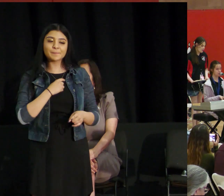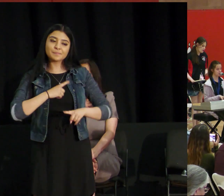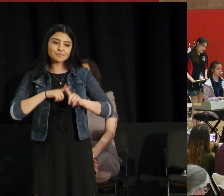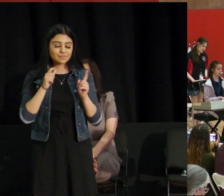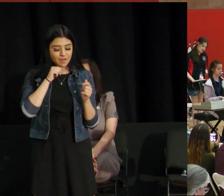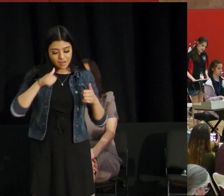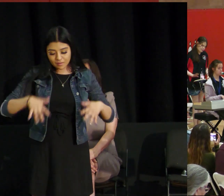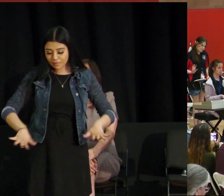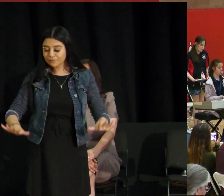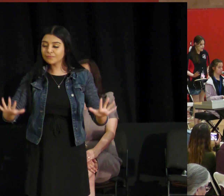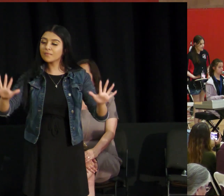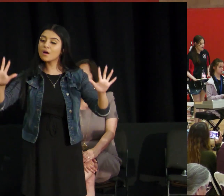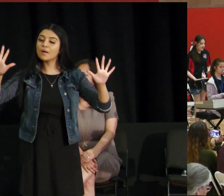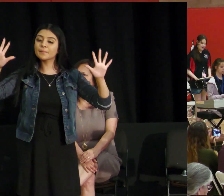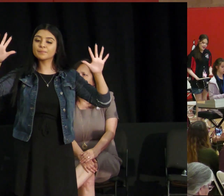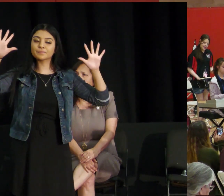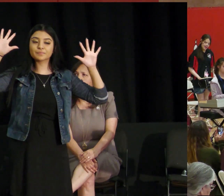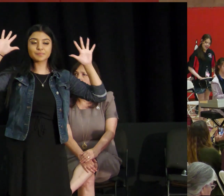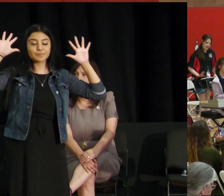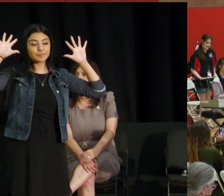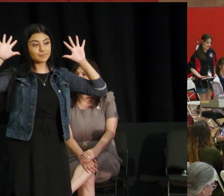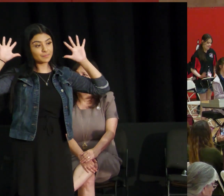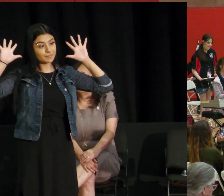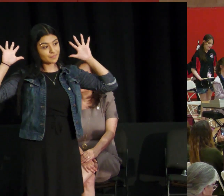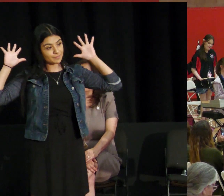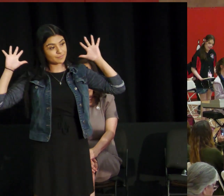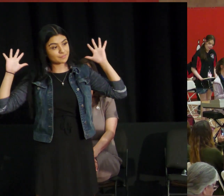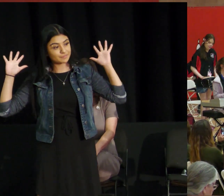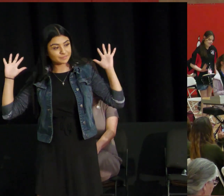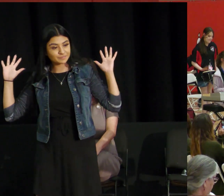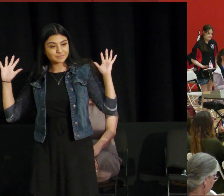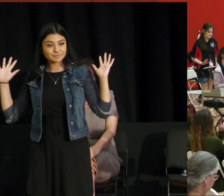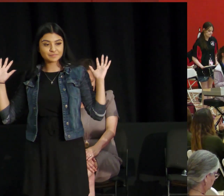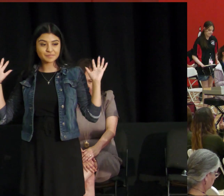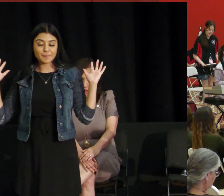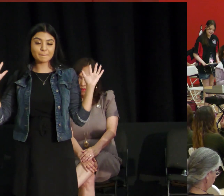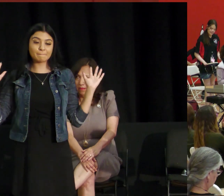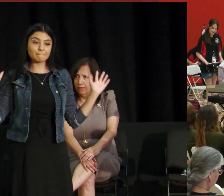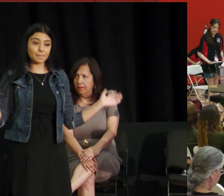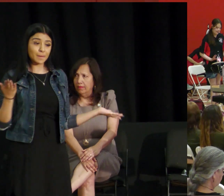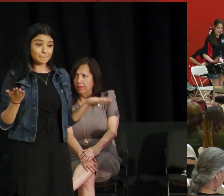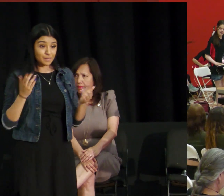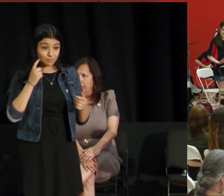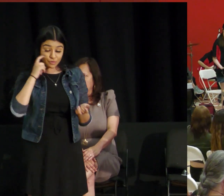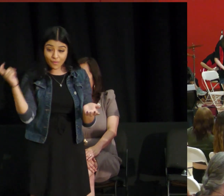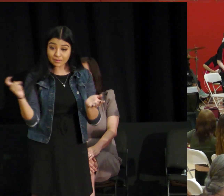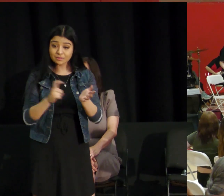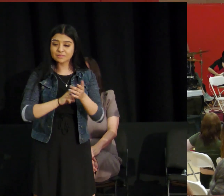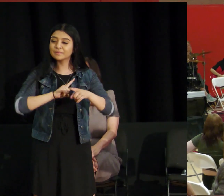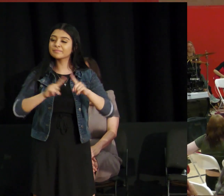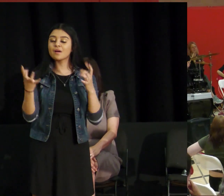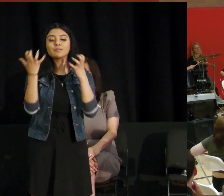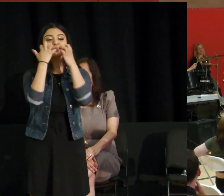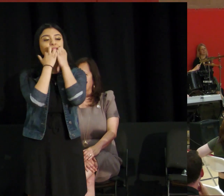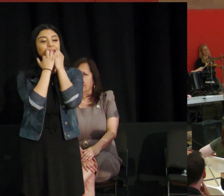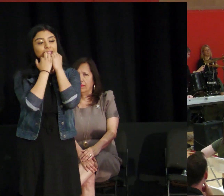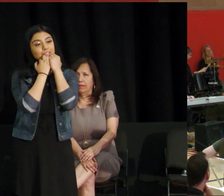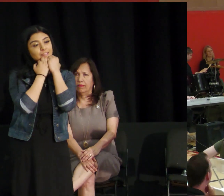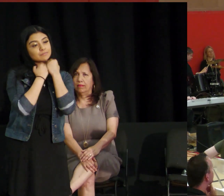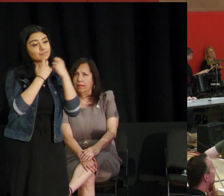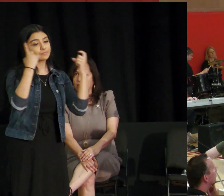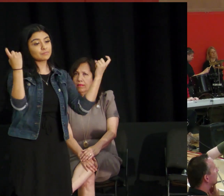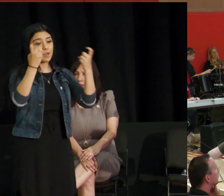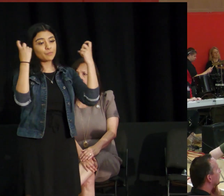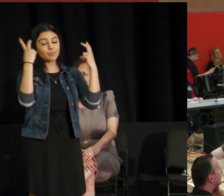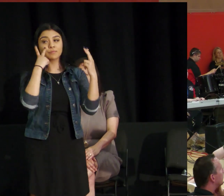knocking down, but you're not breaking. I'm knocking down, but